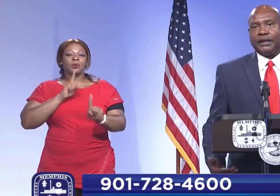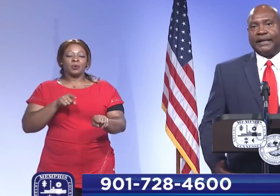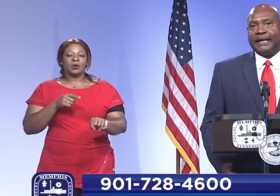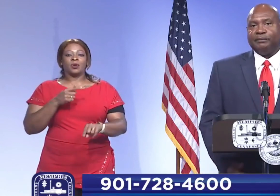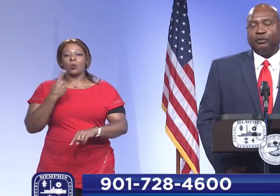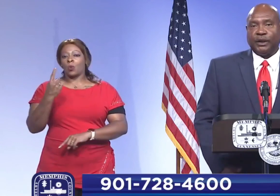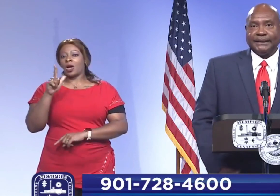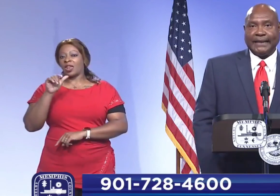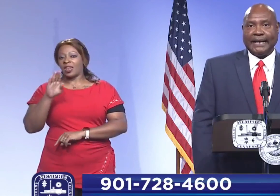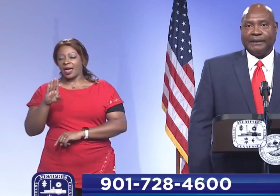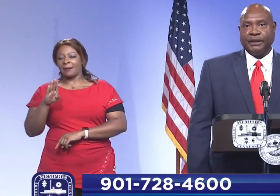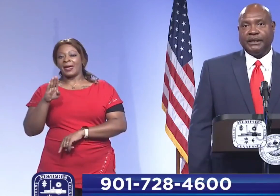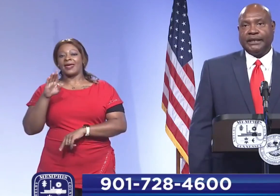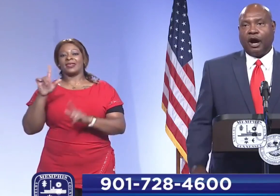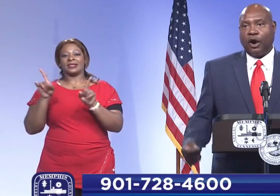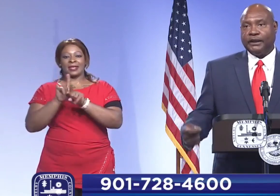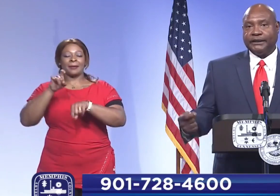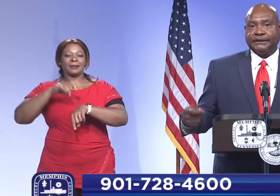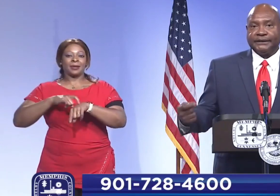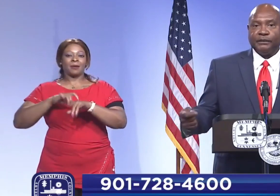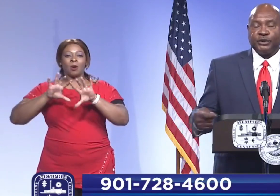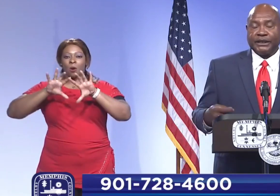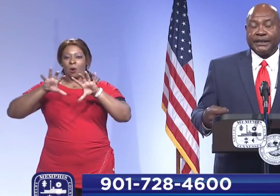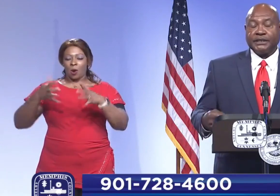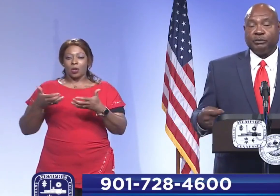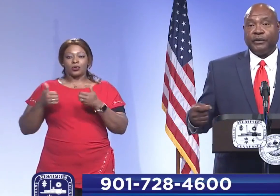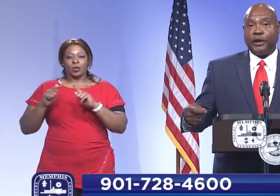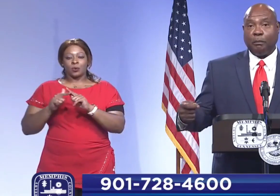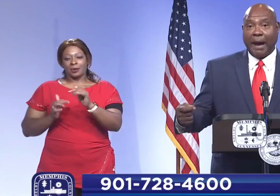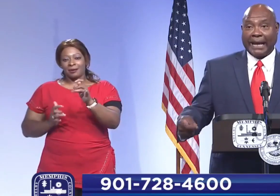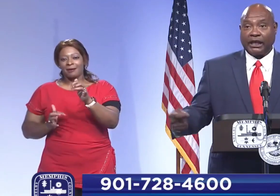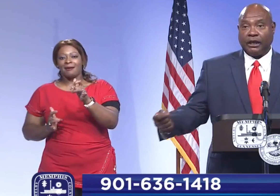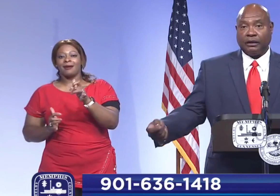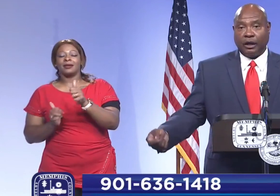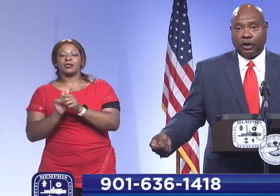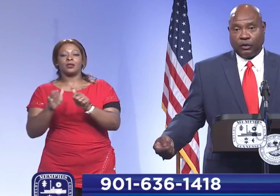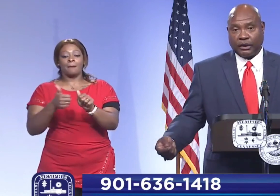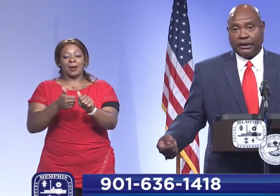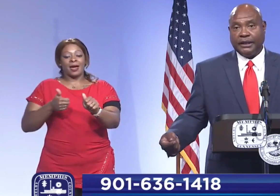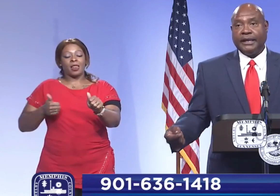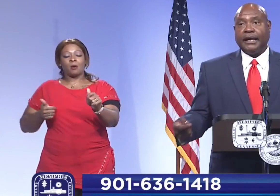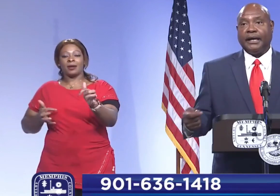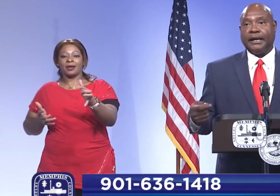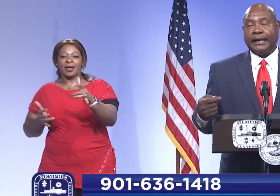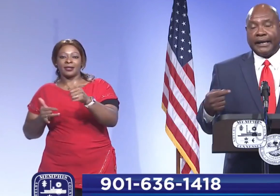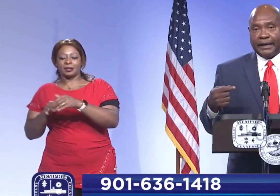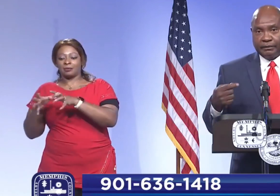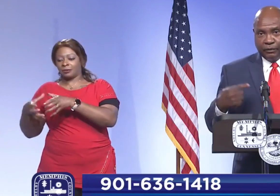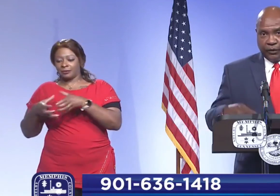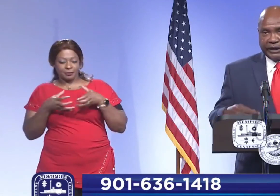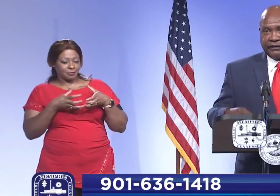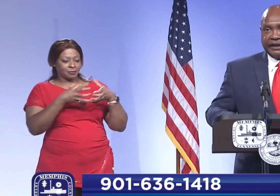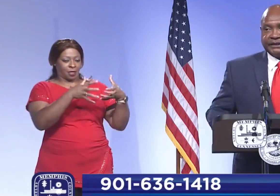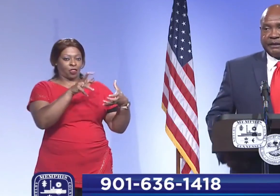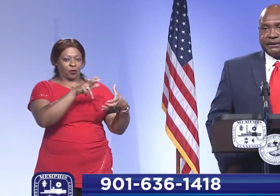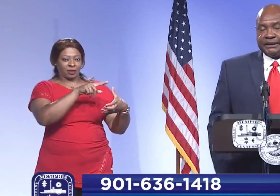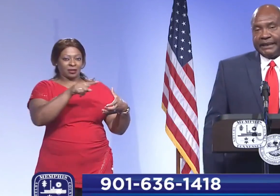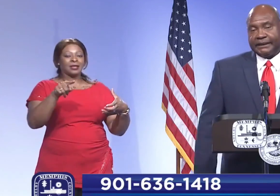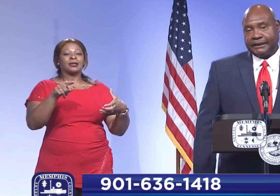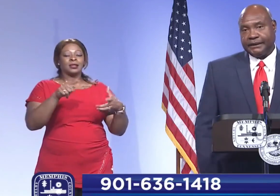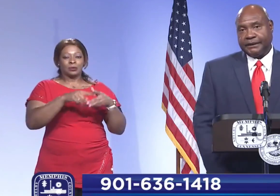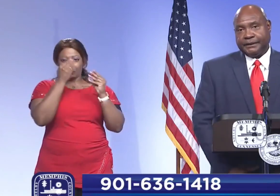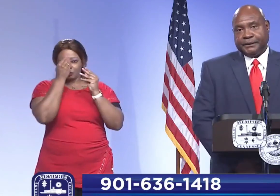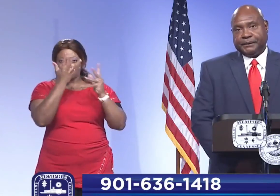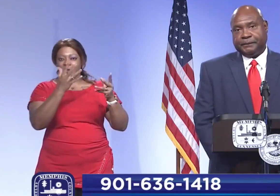one lab at one time, all in an attempt to catch up with their backlog and bring things up to